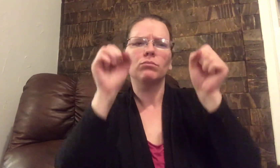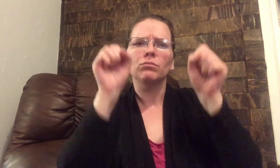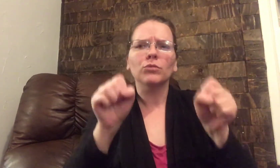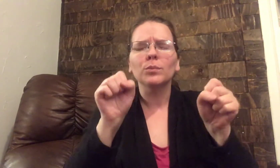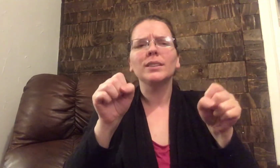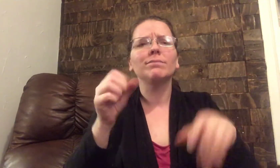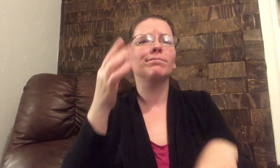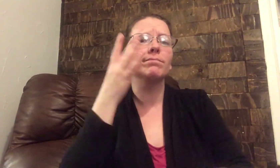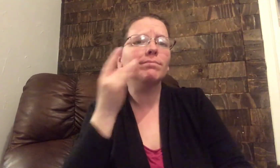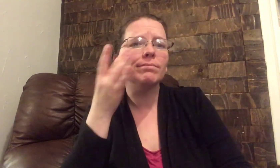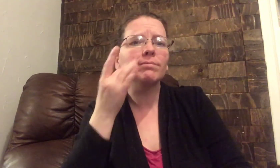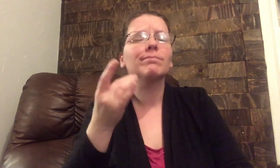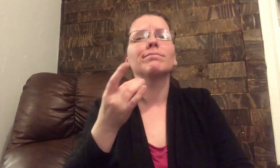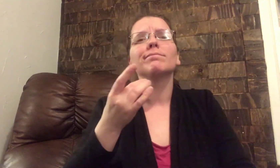topic, which could be cat.